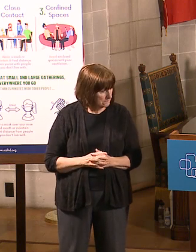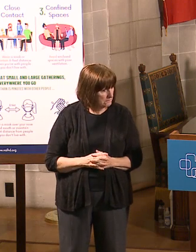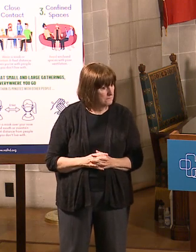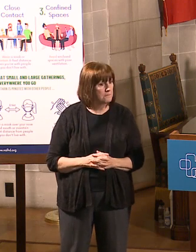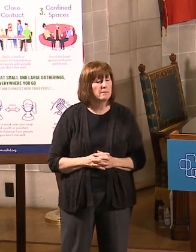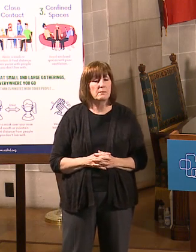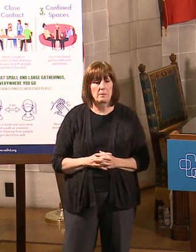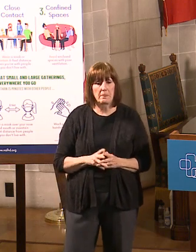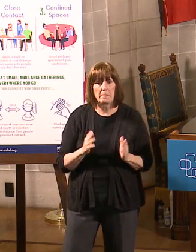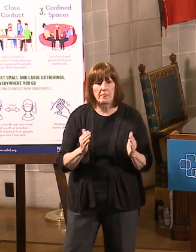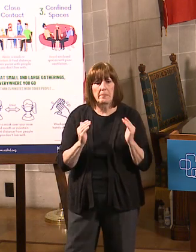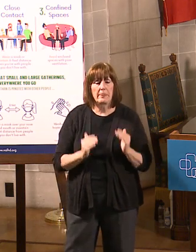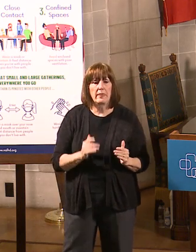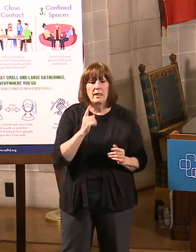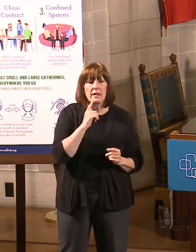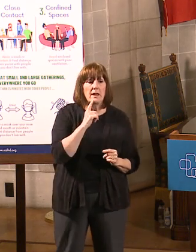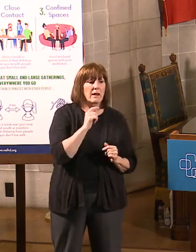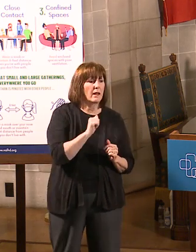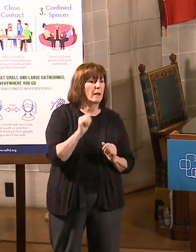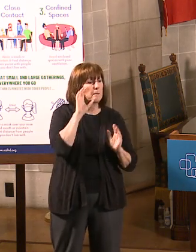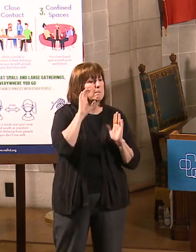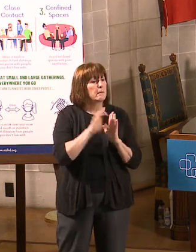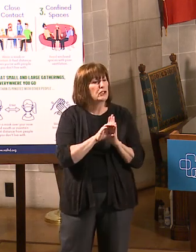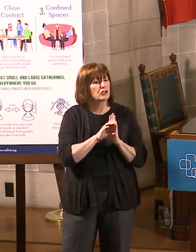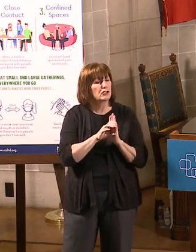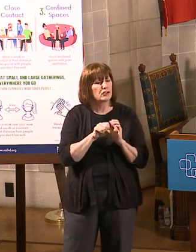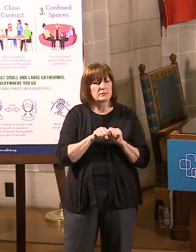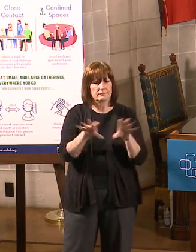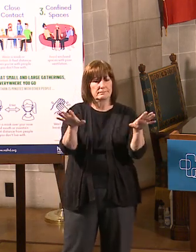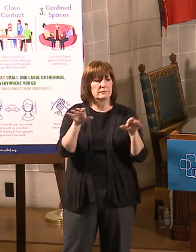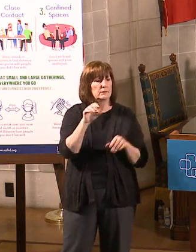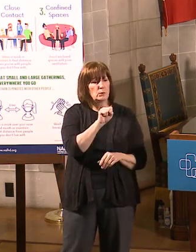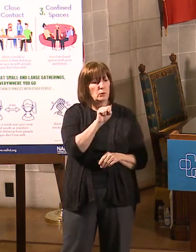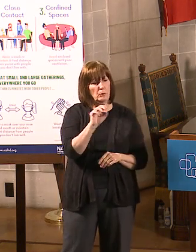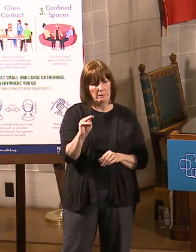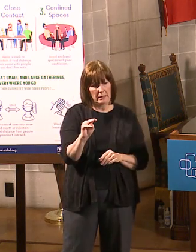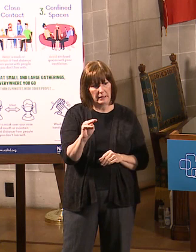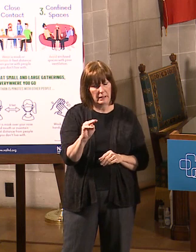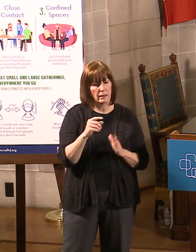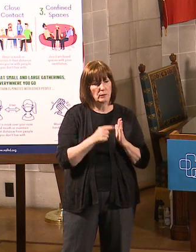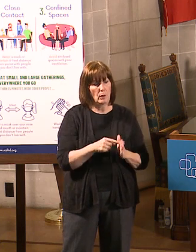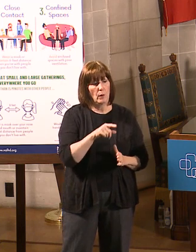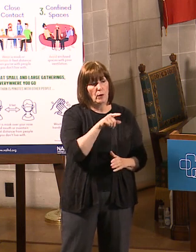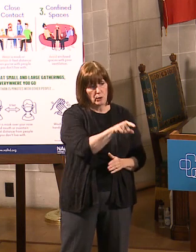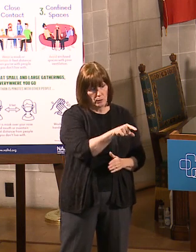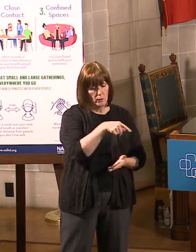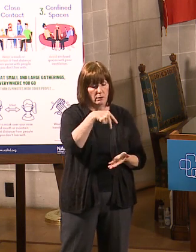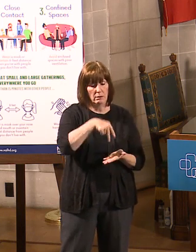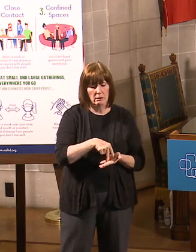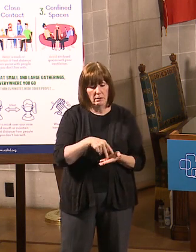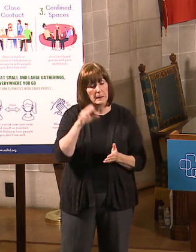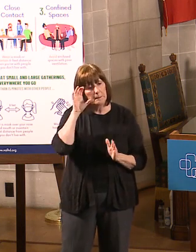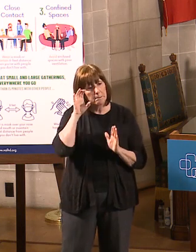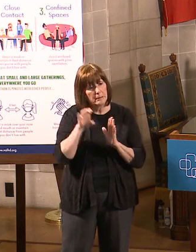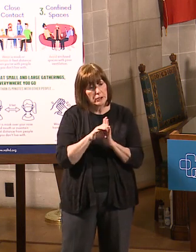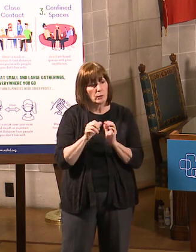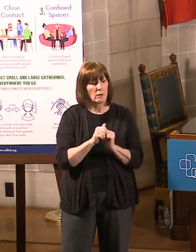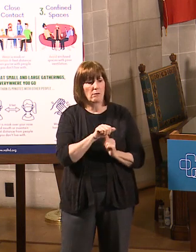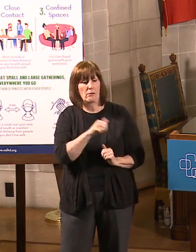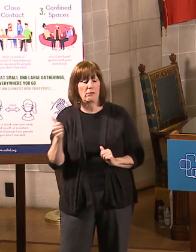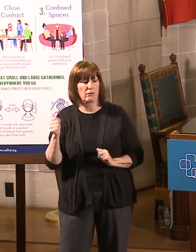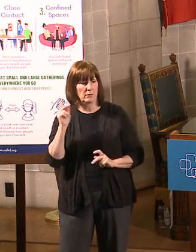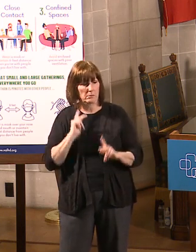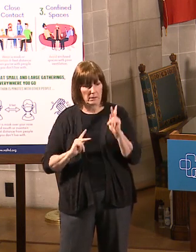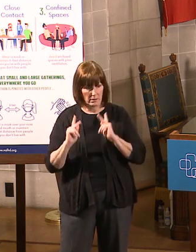Becca Costello says there's a photo circulating on social media showing you, Governor, posing for a photo with other people